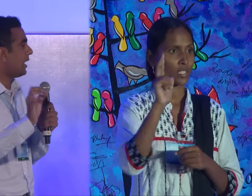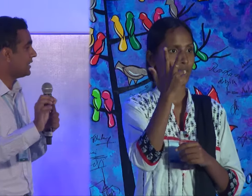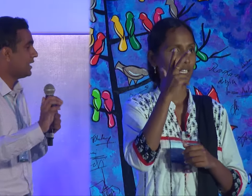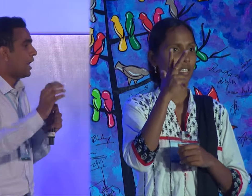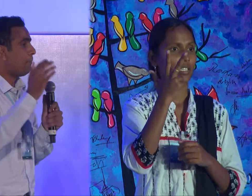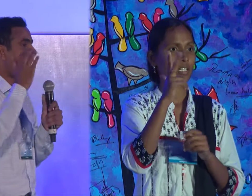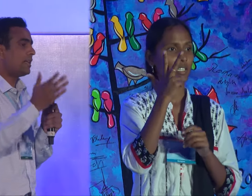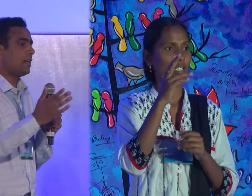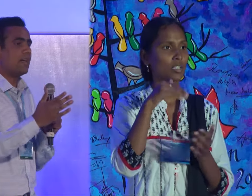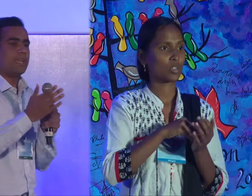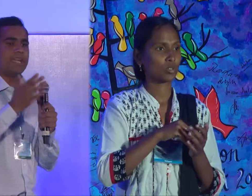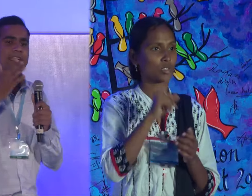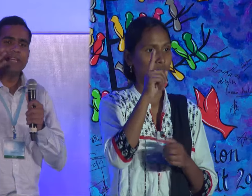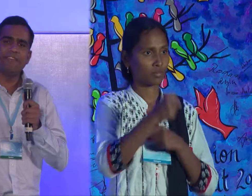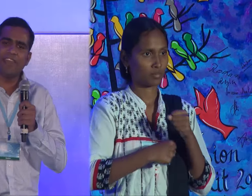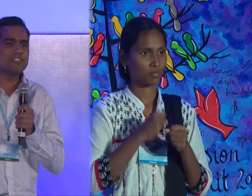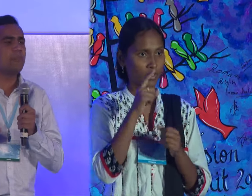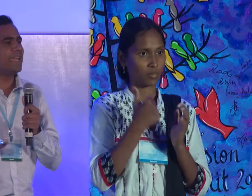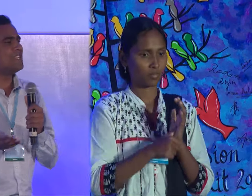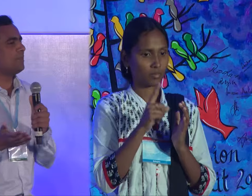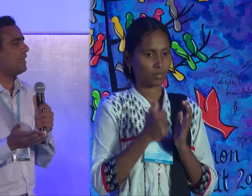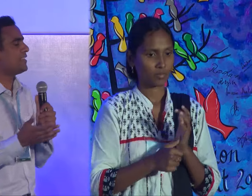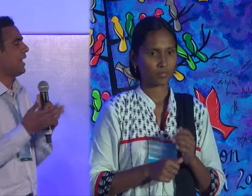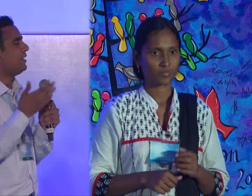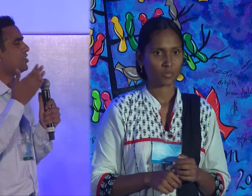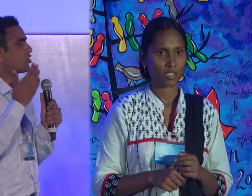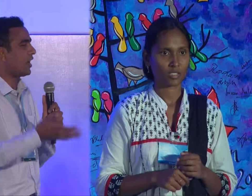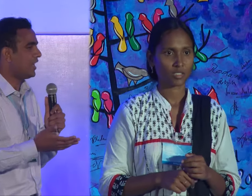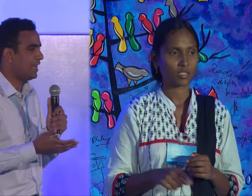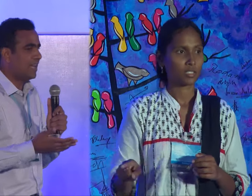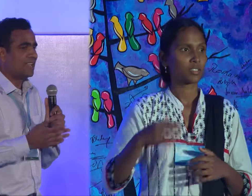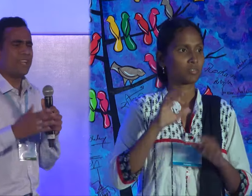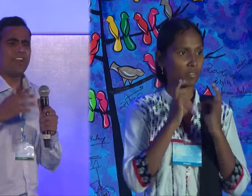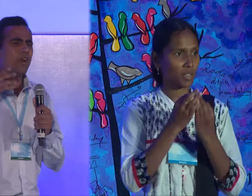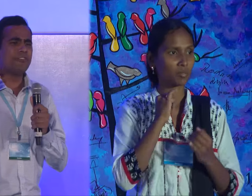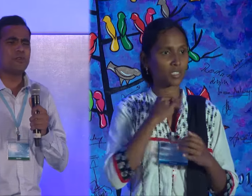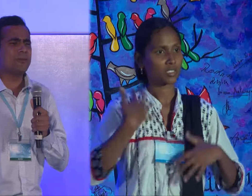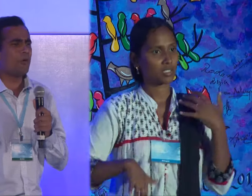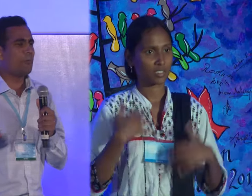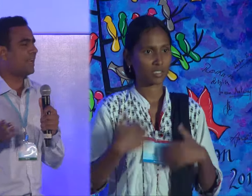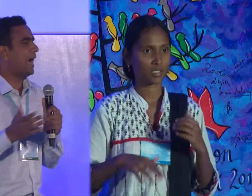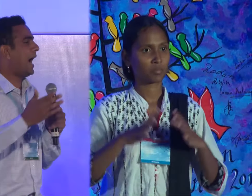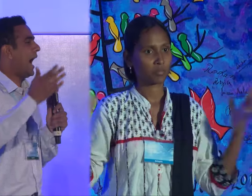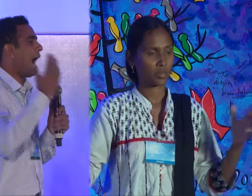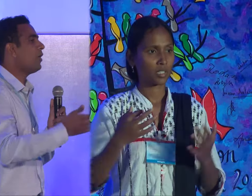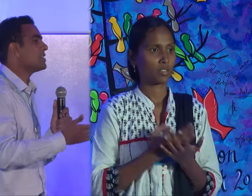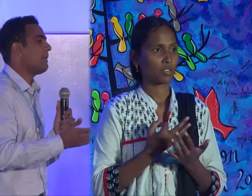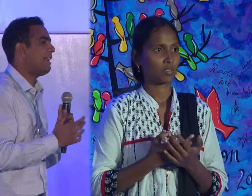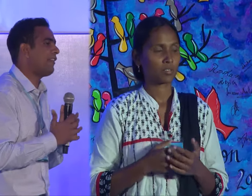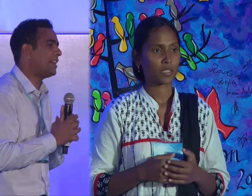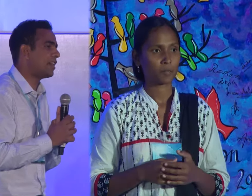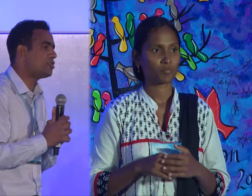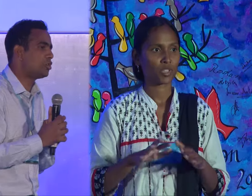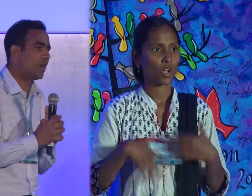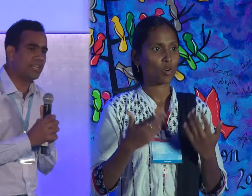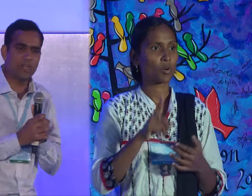18,000 rupees a month, but he fails to make ends meet. His family is struggling. There are a lot of issues about money. How does a